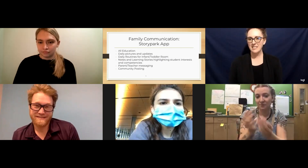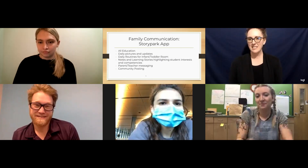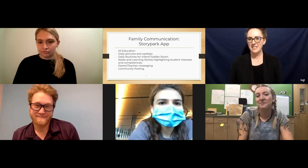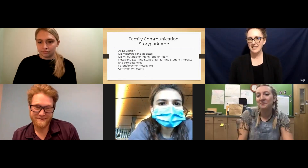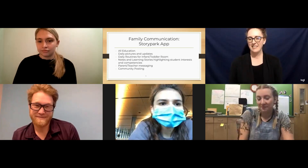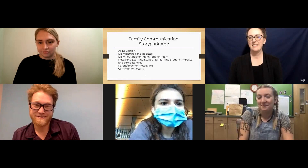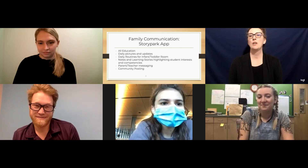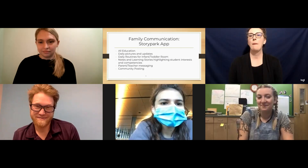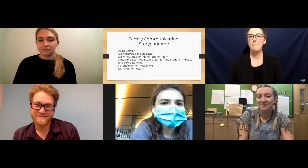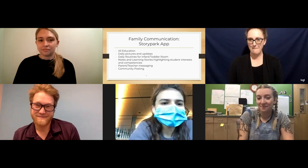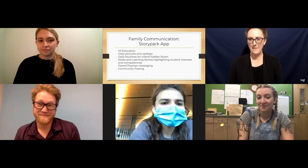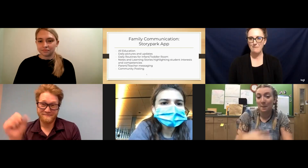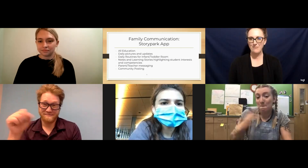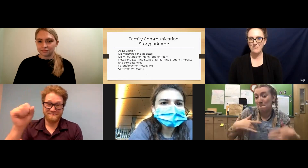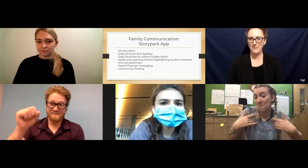this.